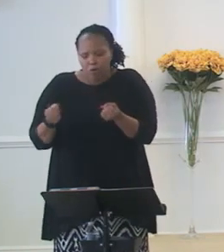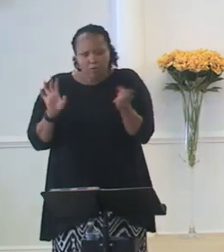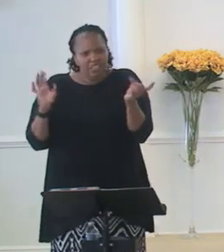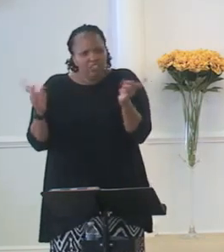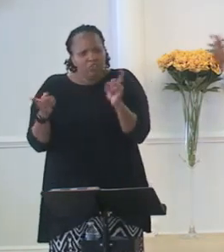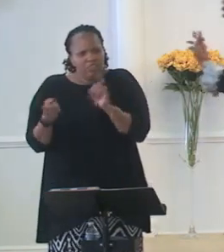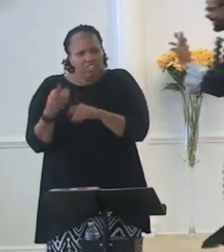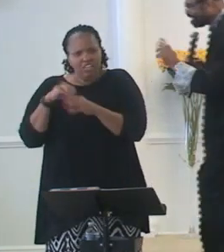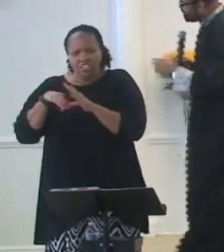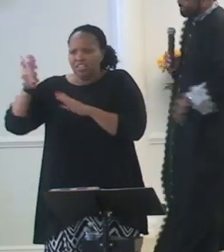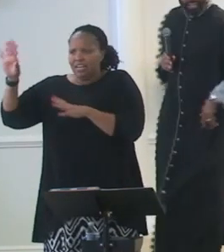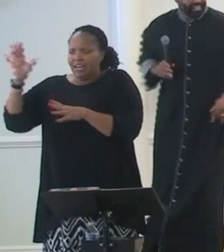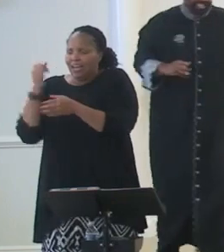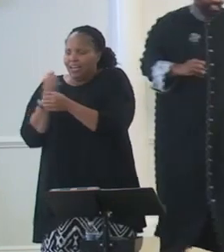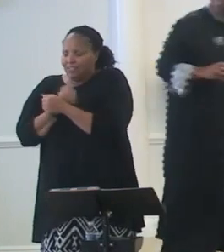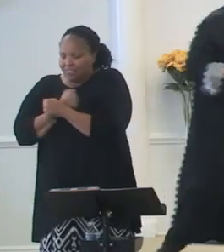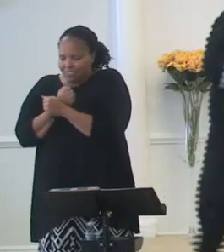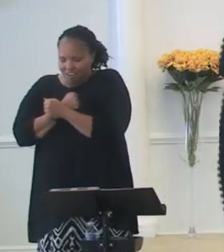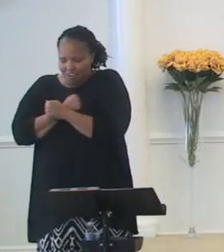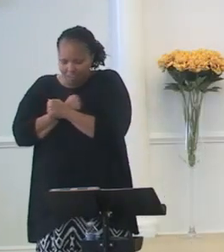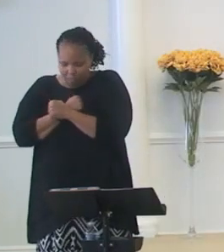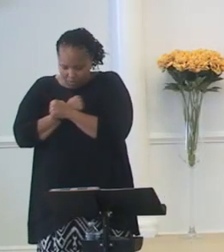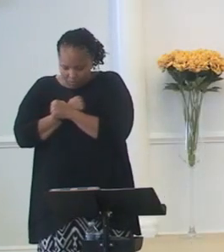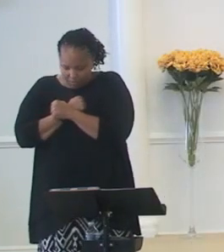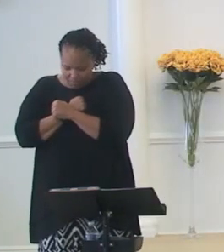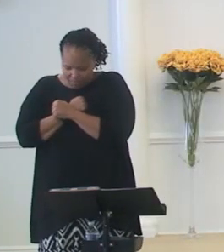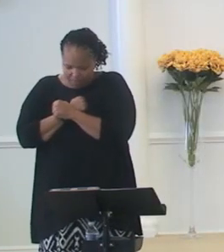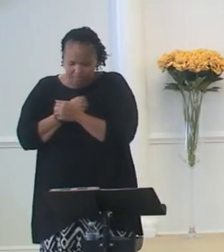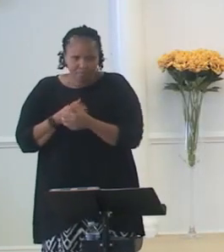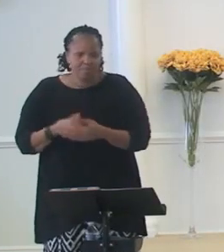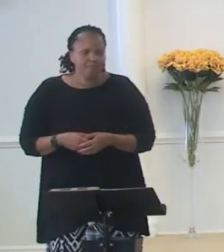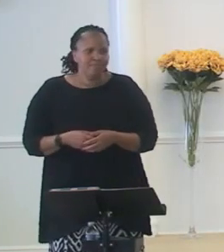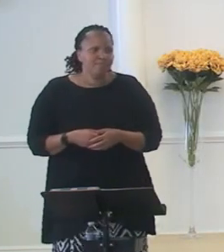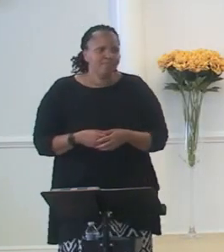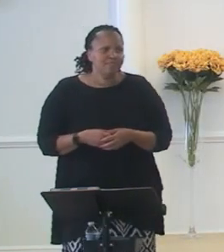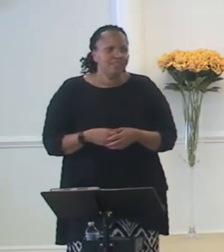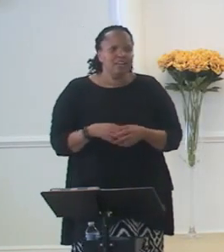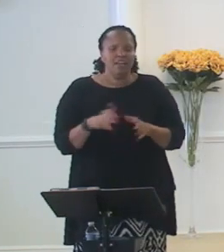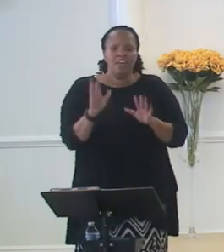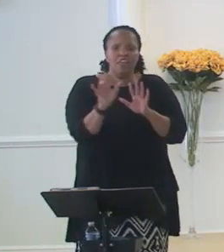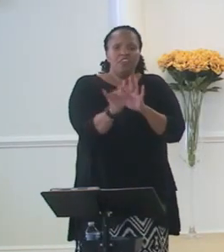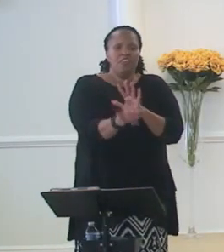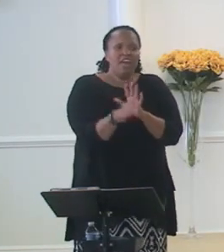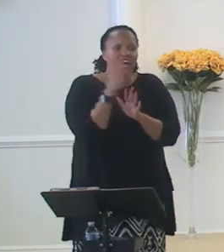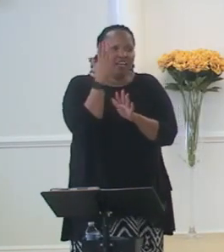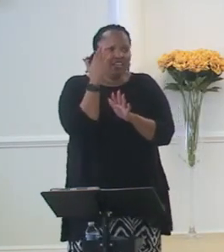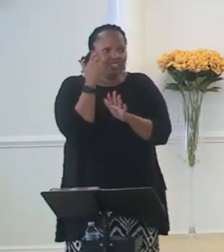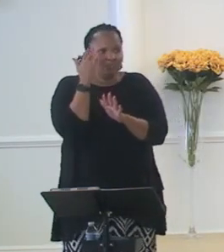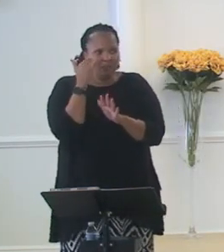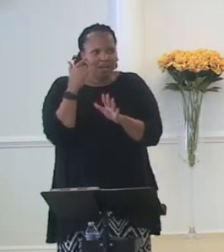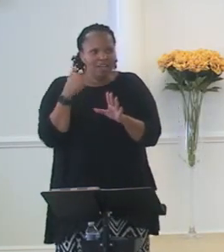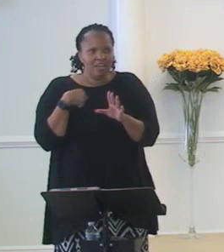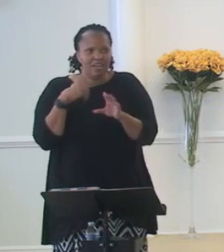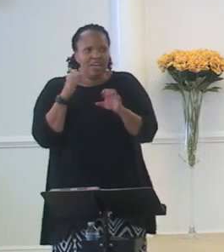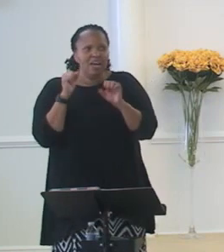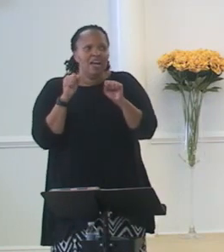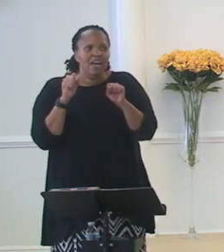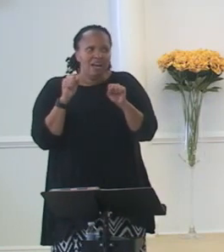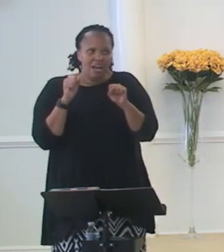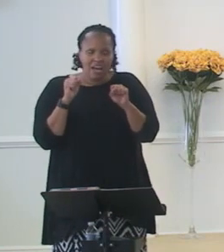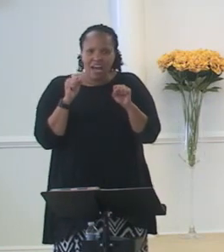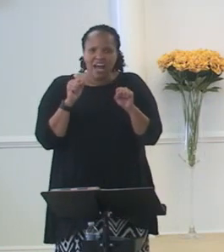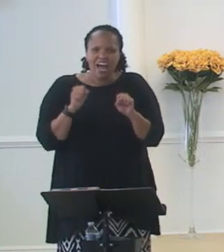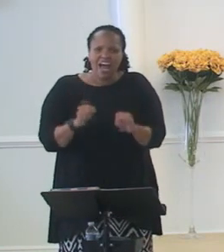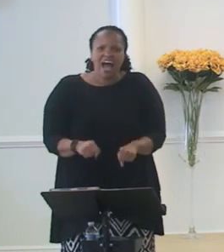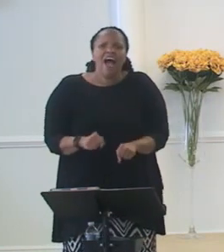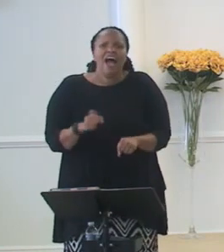That's why I can embrace the time